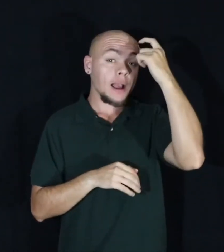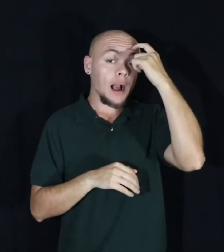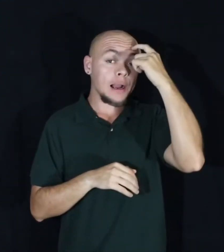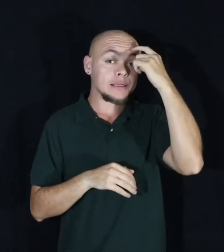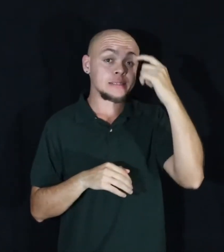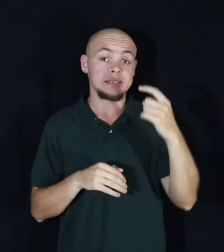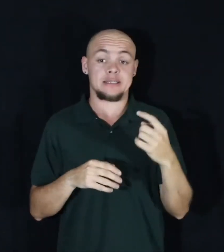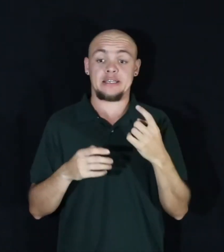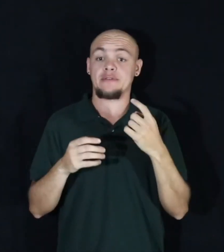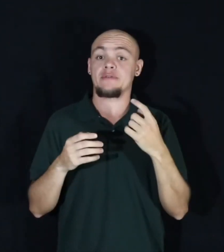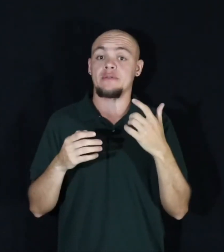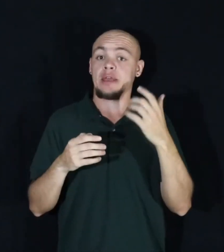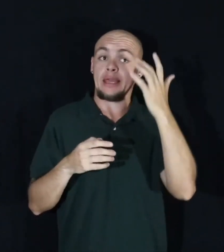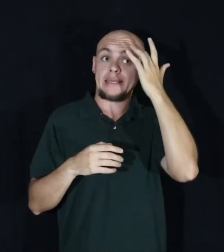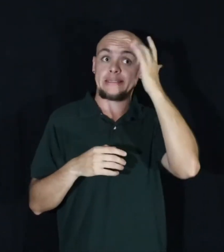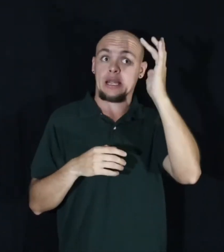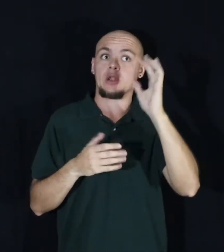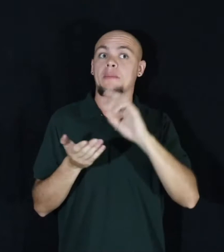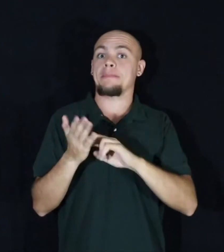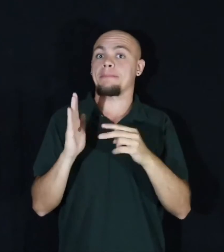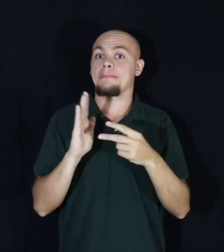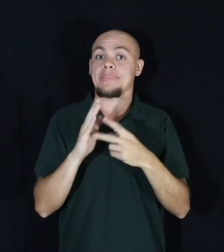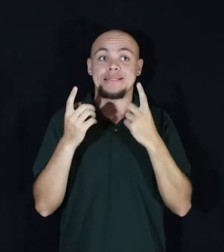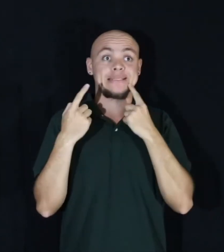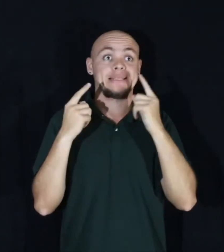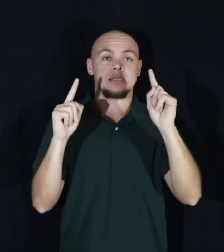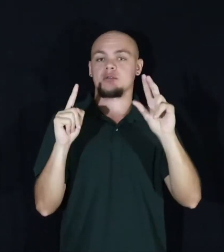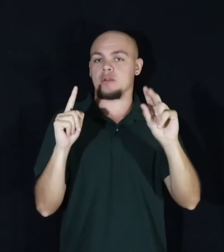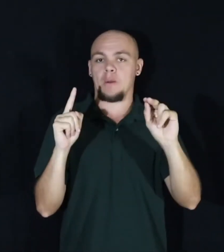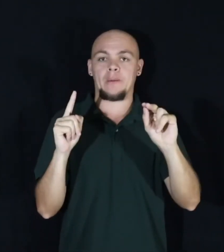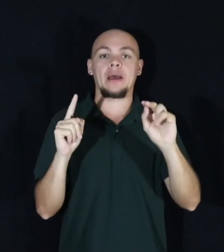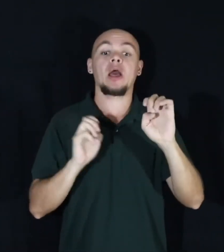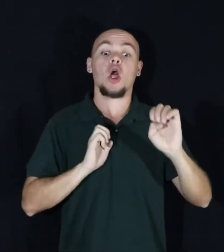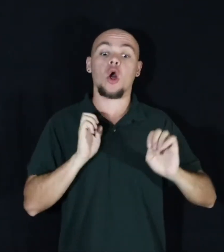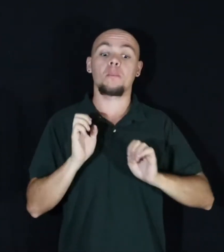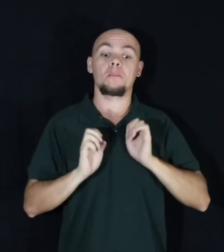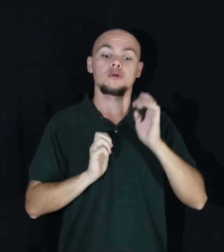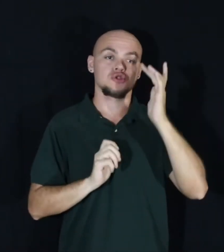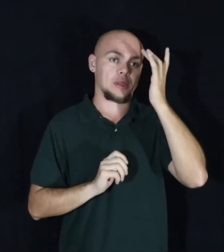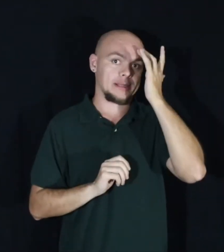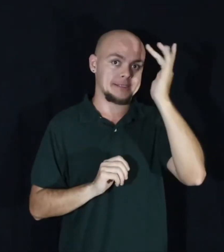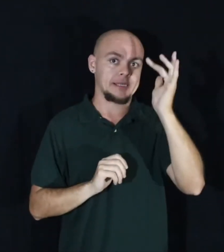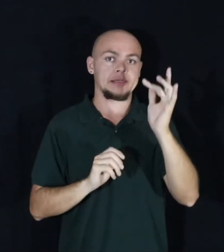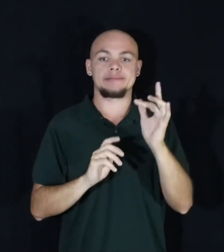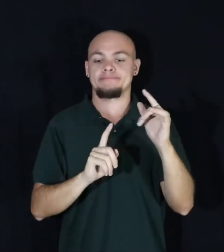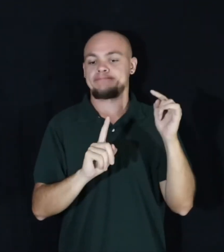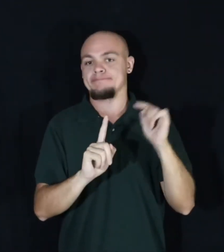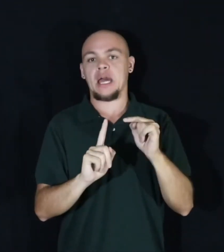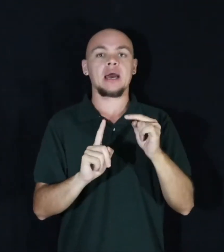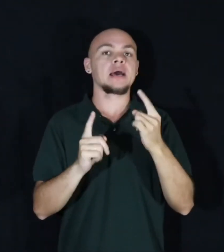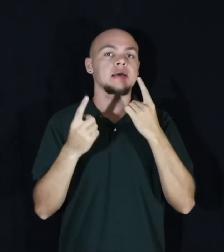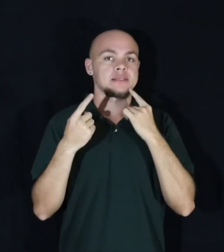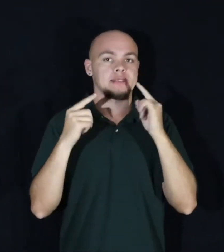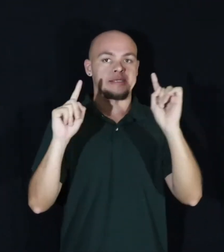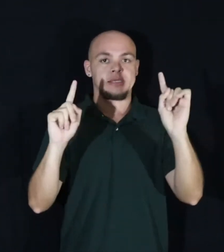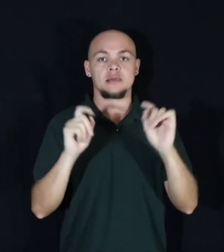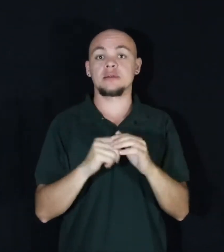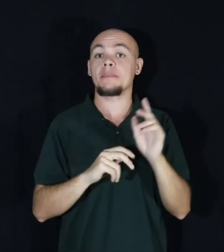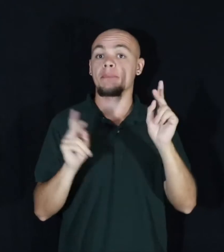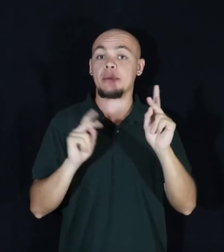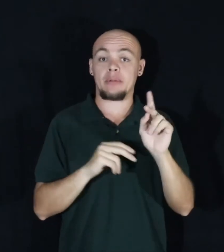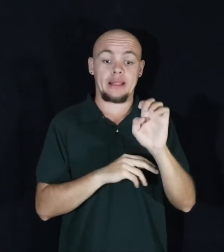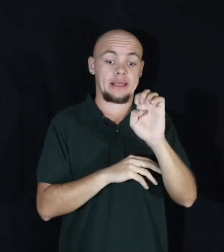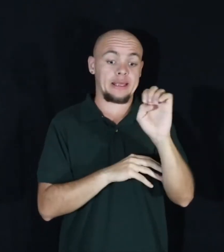business success, but emotional intelligence. And he also argues that people with a higher emotional intelligence